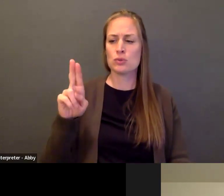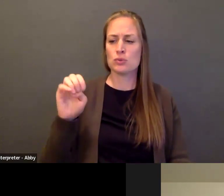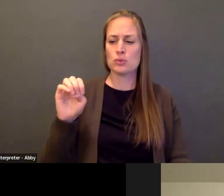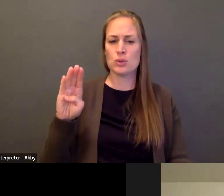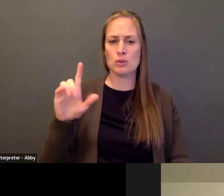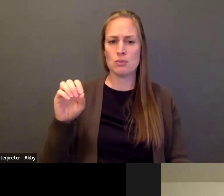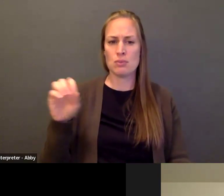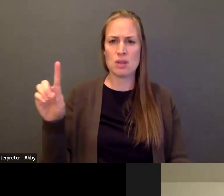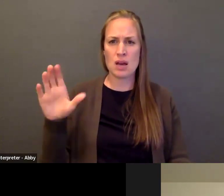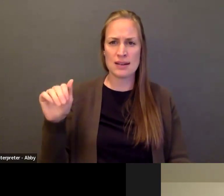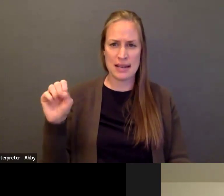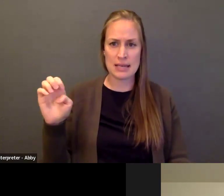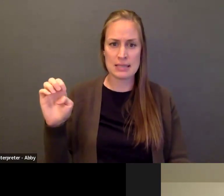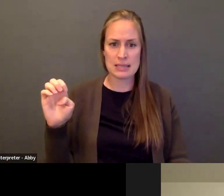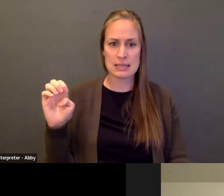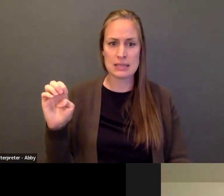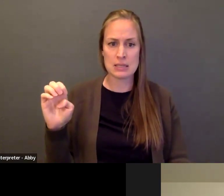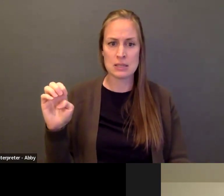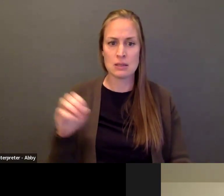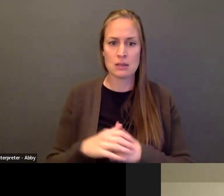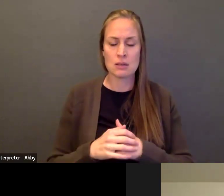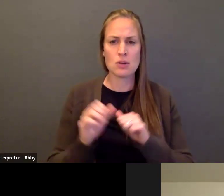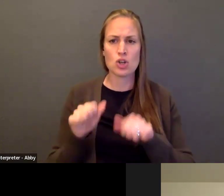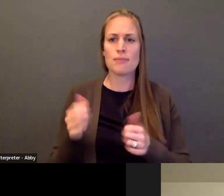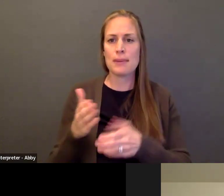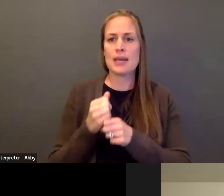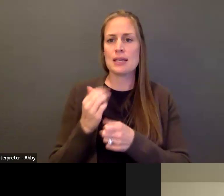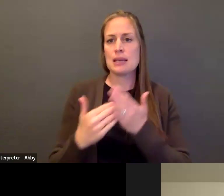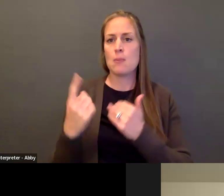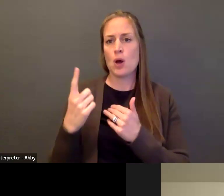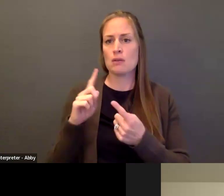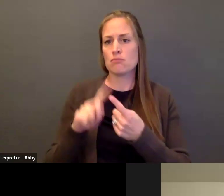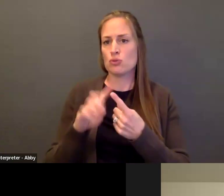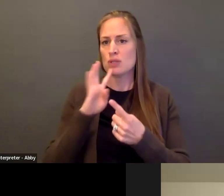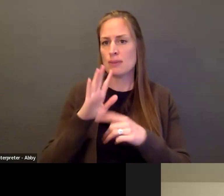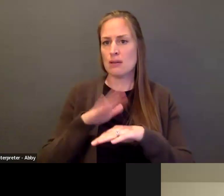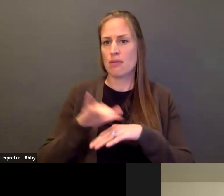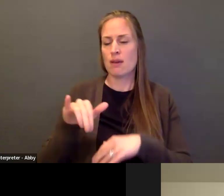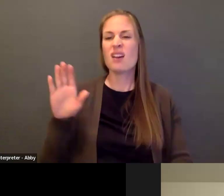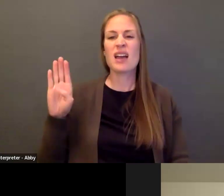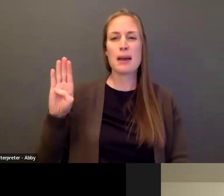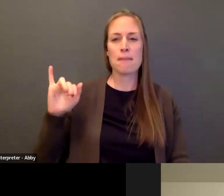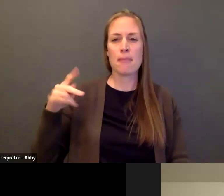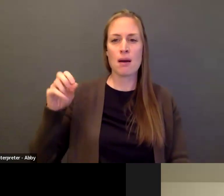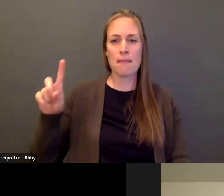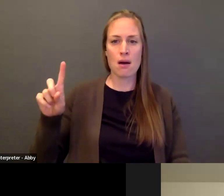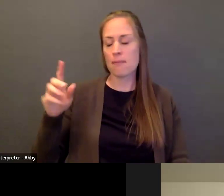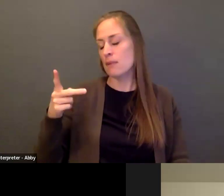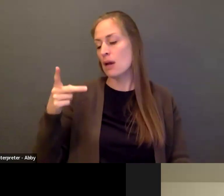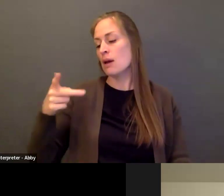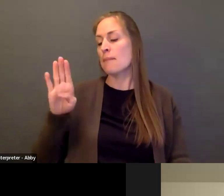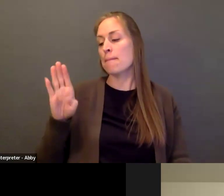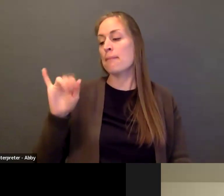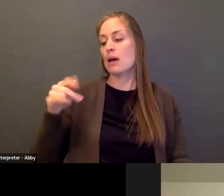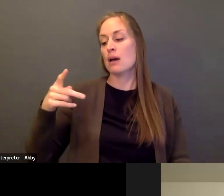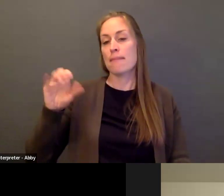get someone to speak on that. And then lastly, you know, our families are BIPOC families. Our behavior is threatening to people, so you can imagine our BIPOC, there's